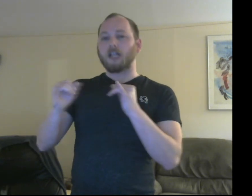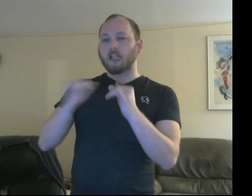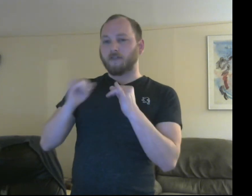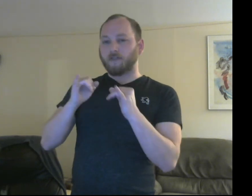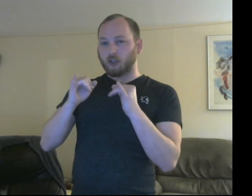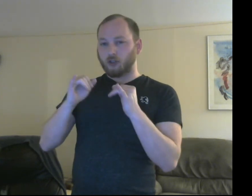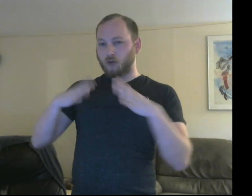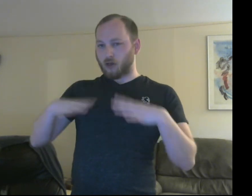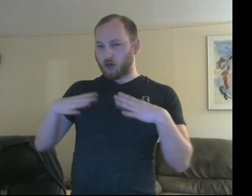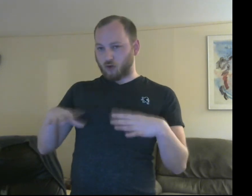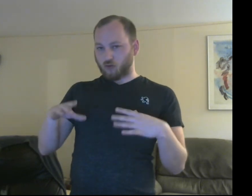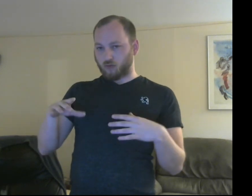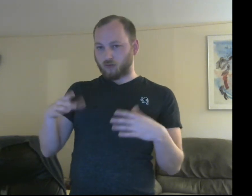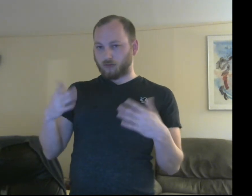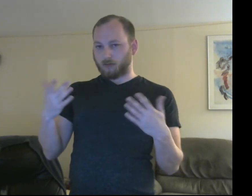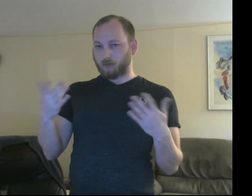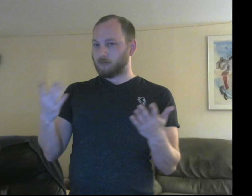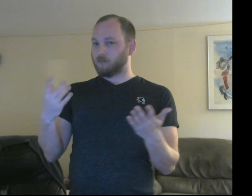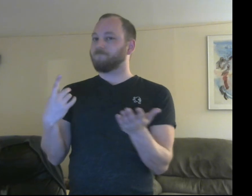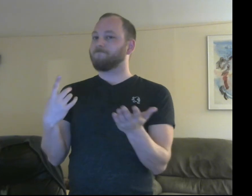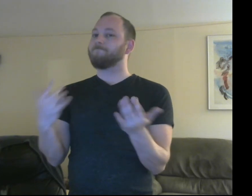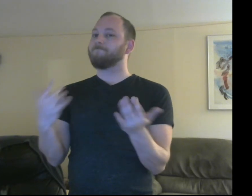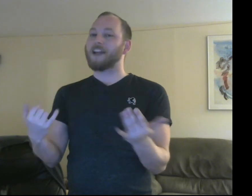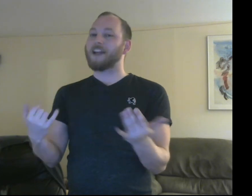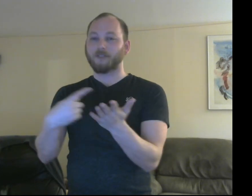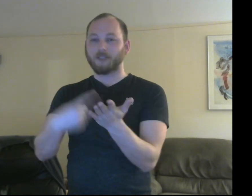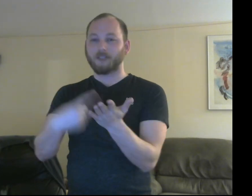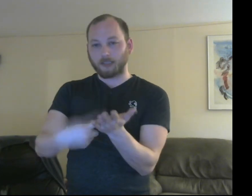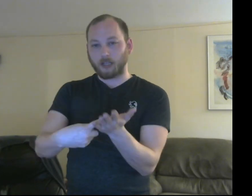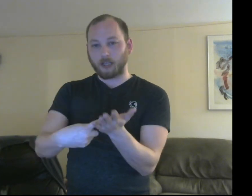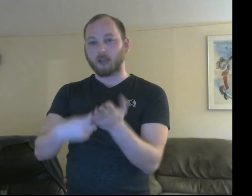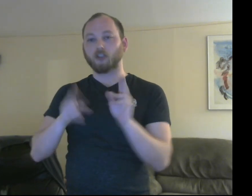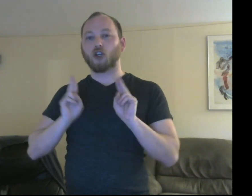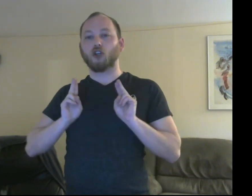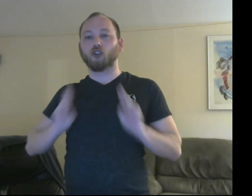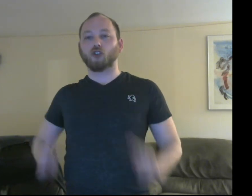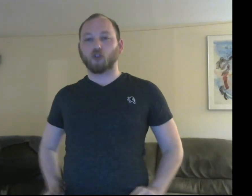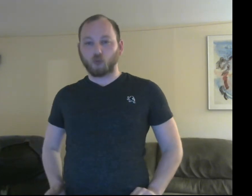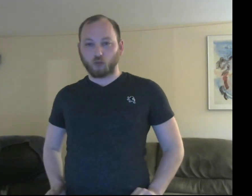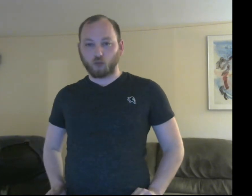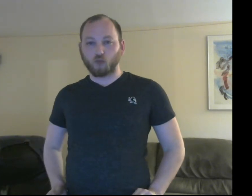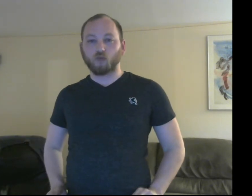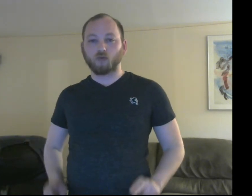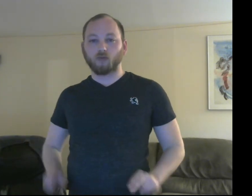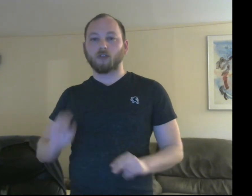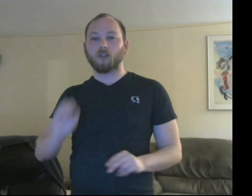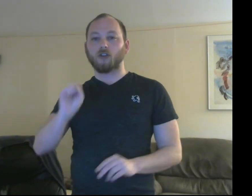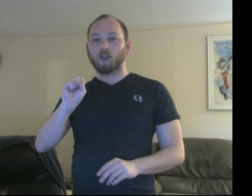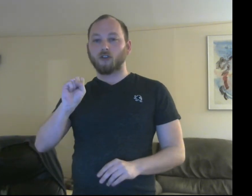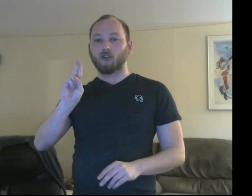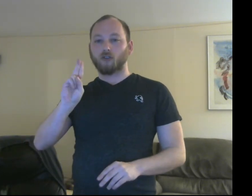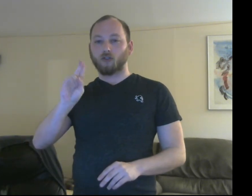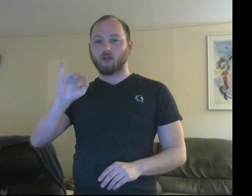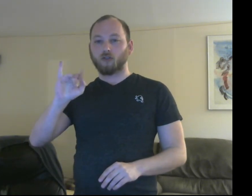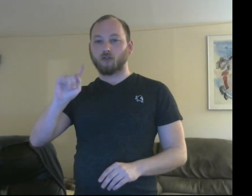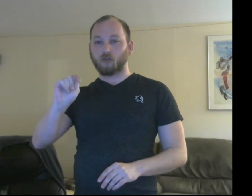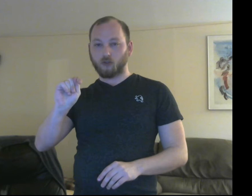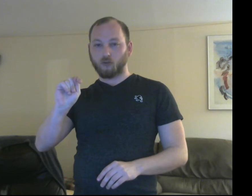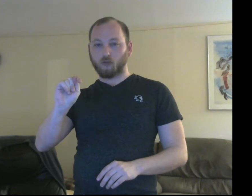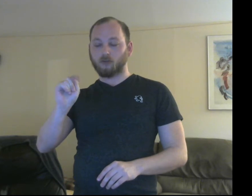suit. So the traditional attire for the aviation industry, especially in an interview, is a navy blue suit